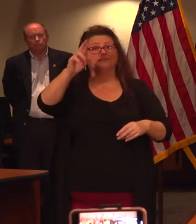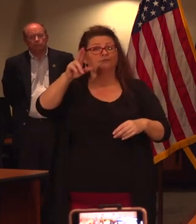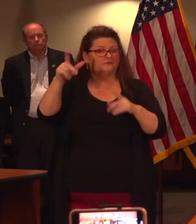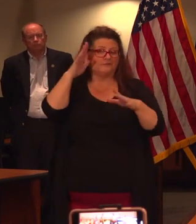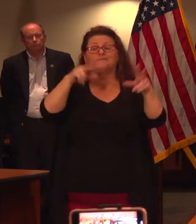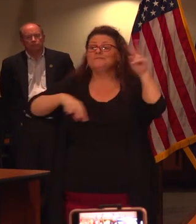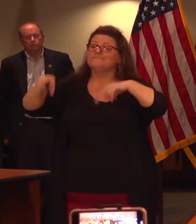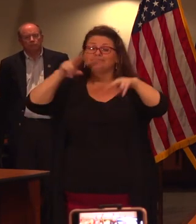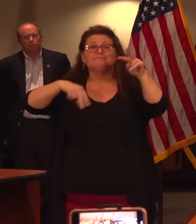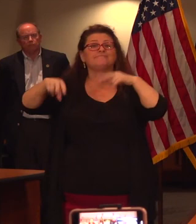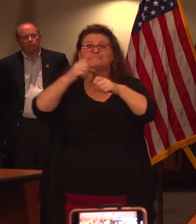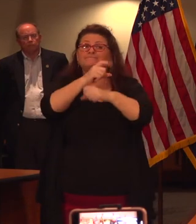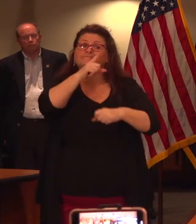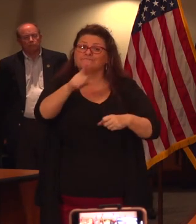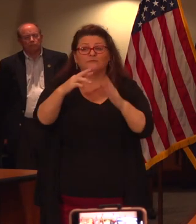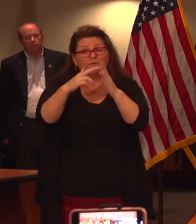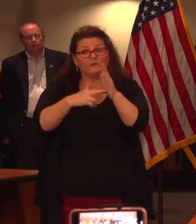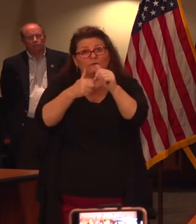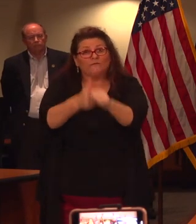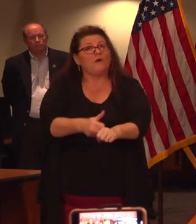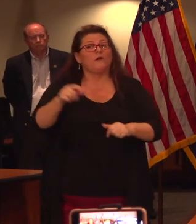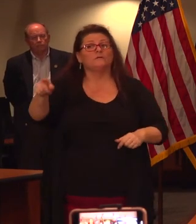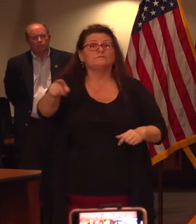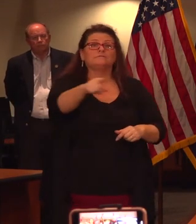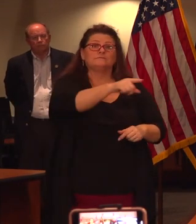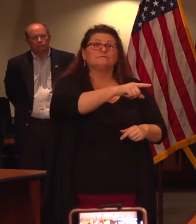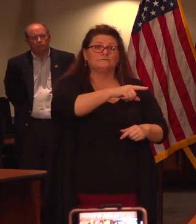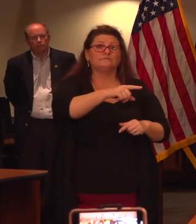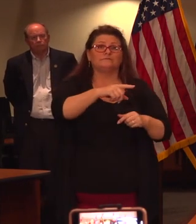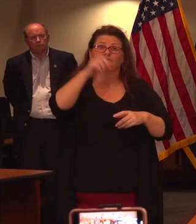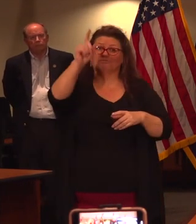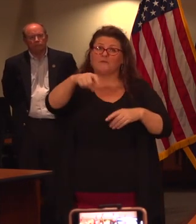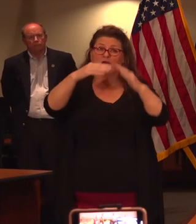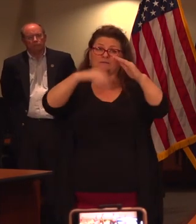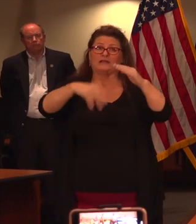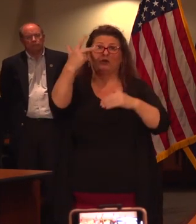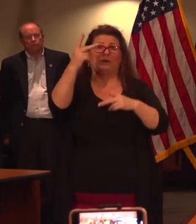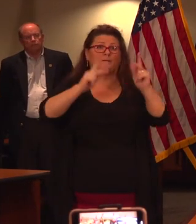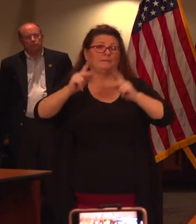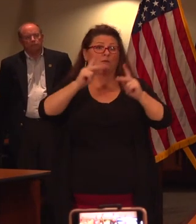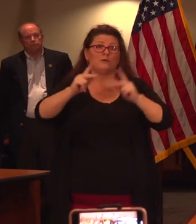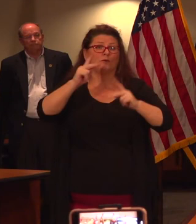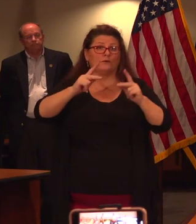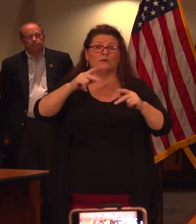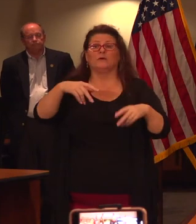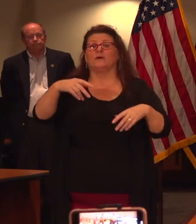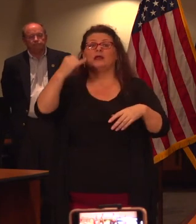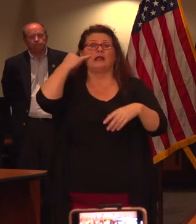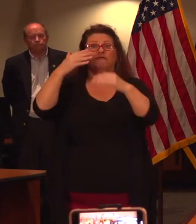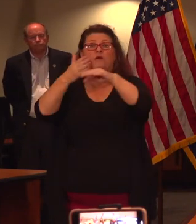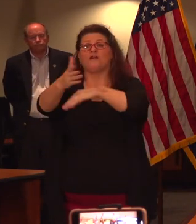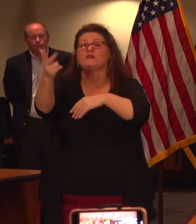be available to enforce the rules about 3 or more people that are causing a problem or a threat to